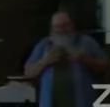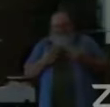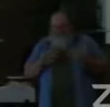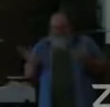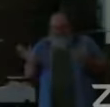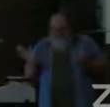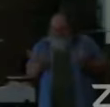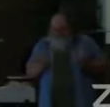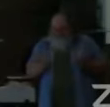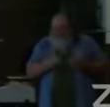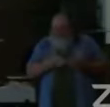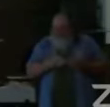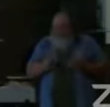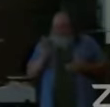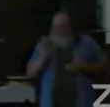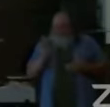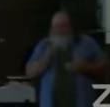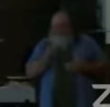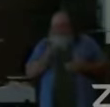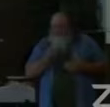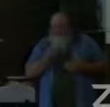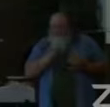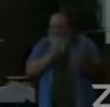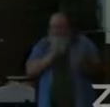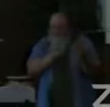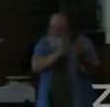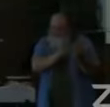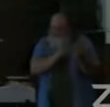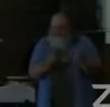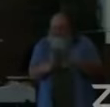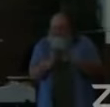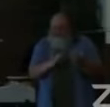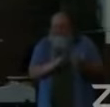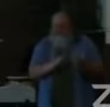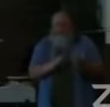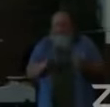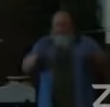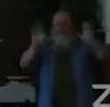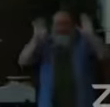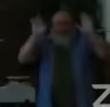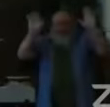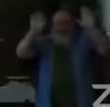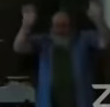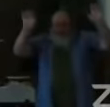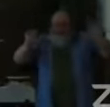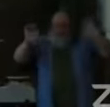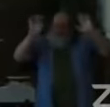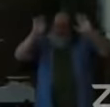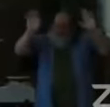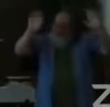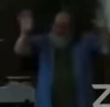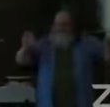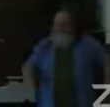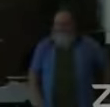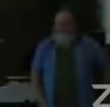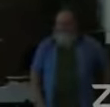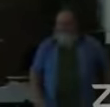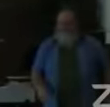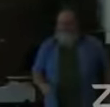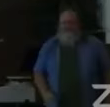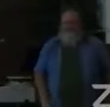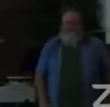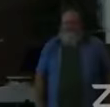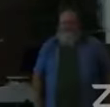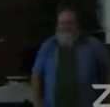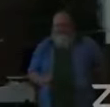as we face death, it's a win-win situation. If God heals us, that's awesome. We get to continue to serve him. We get